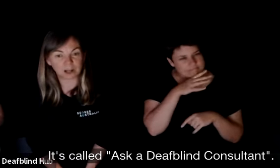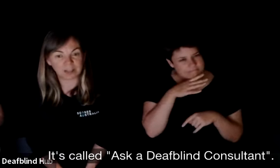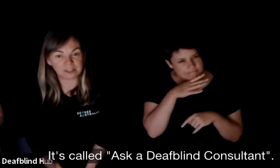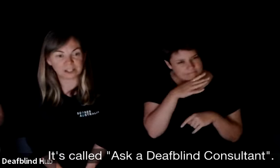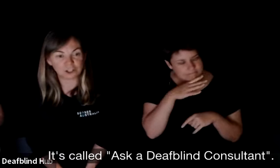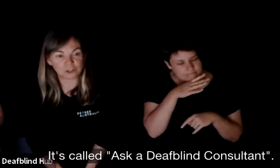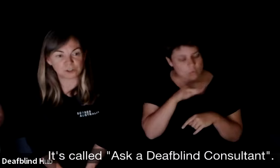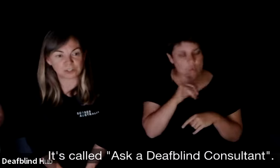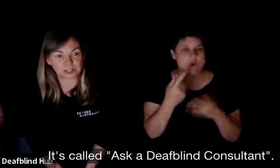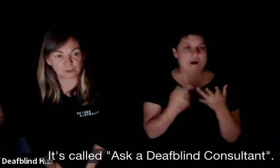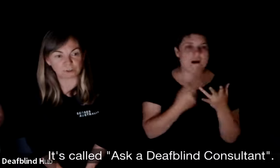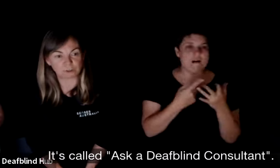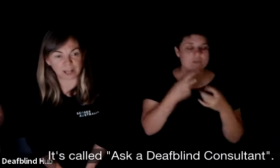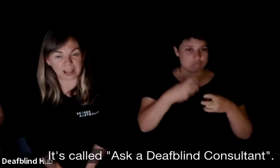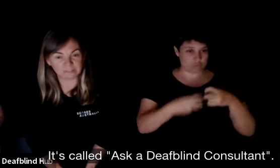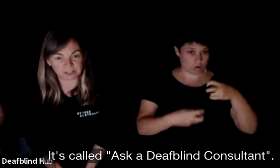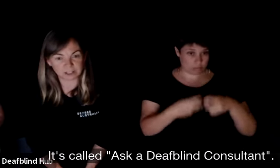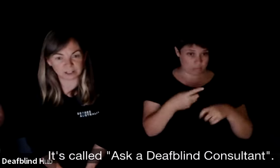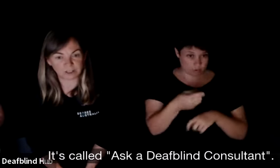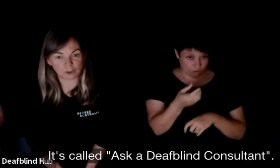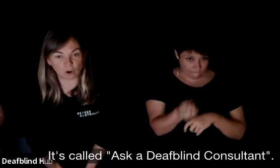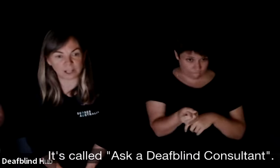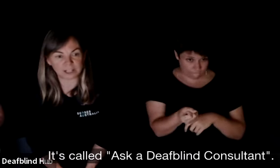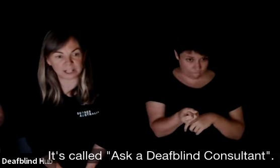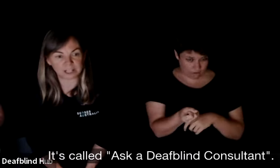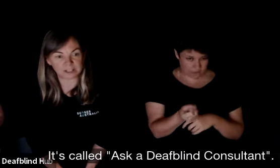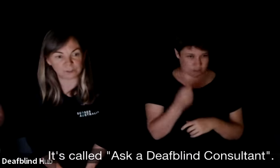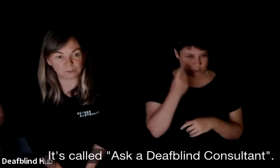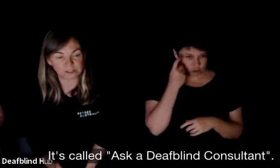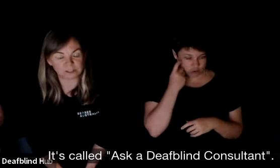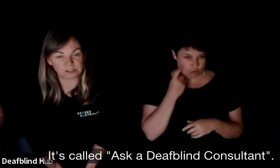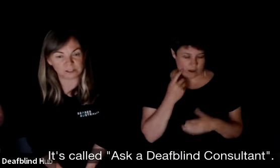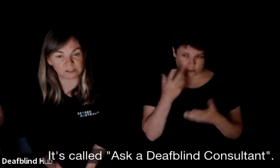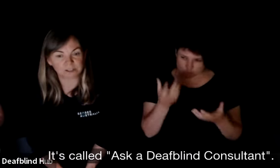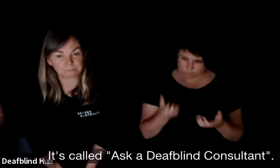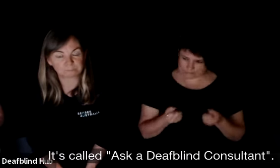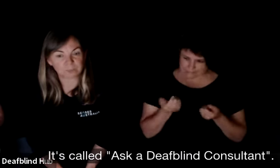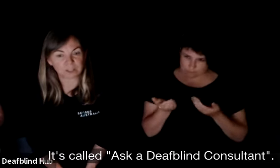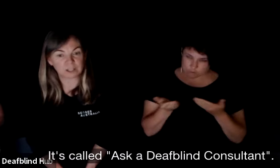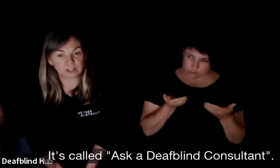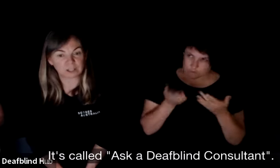or other issues that you're having trying to get services,